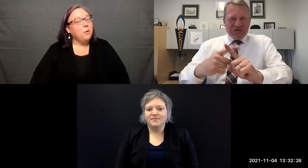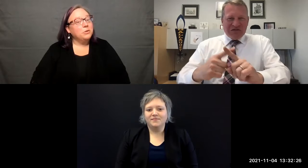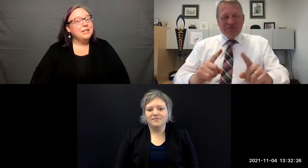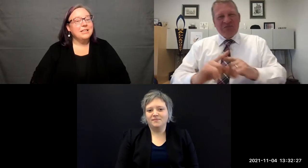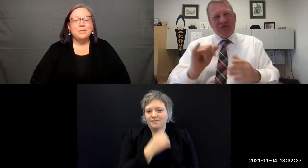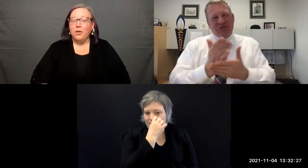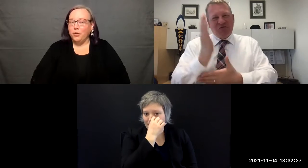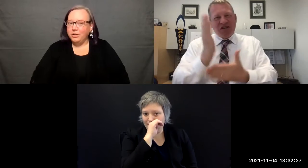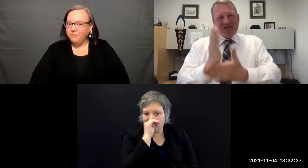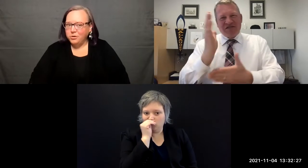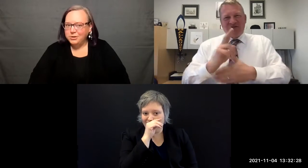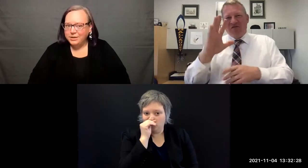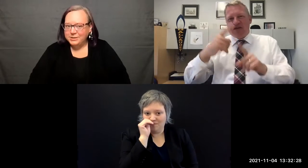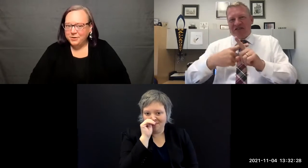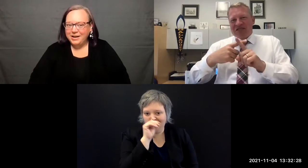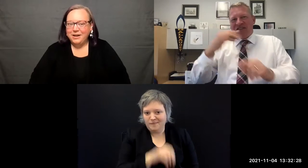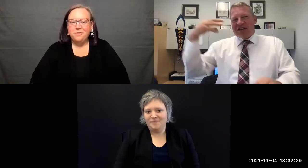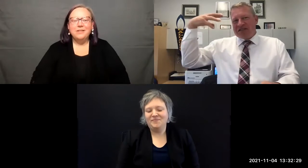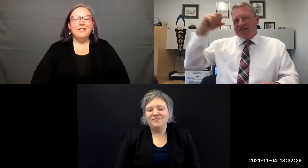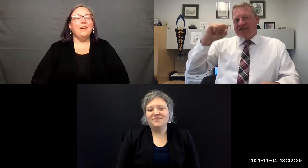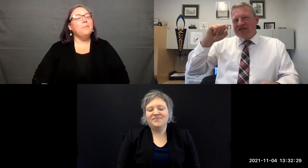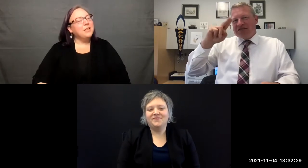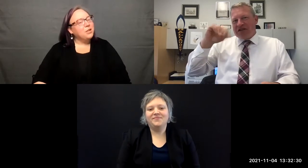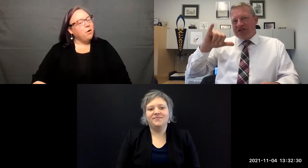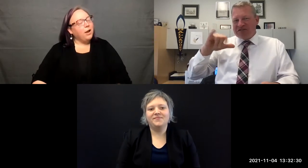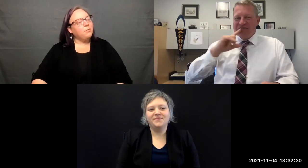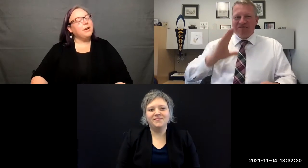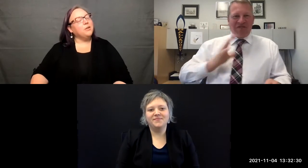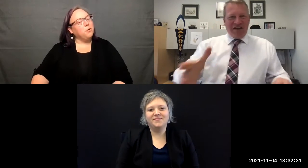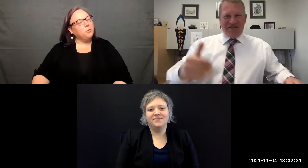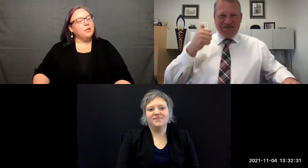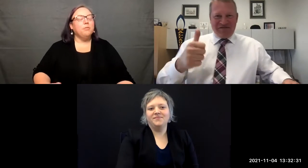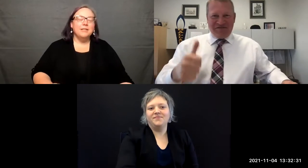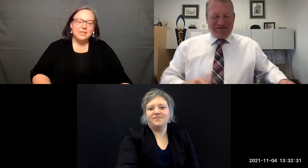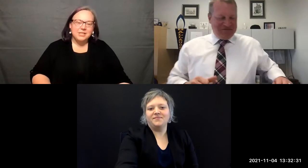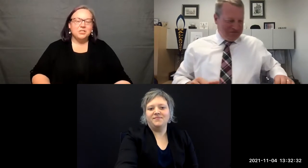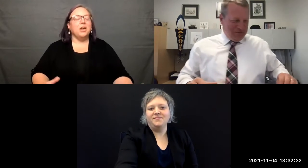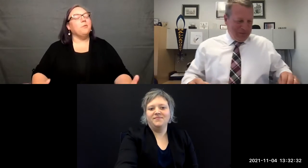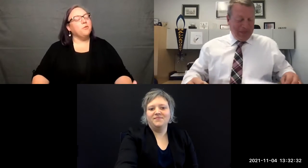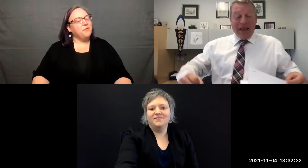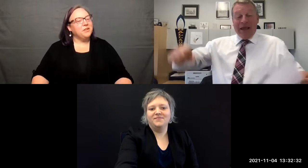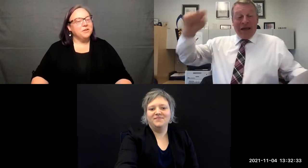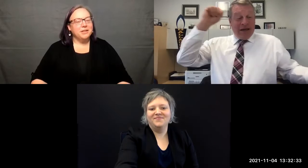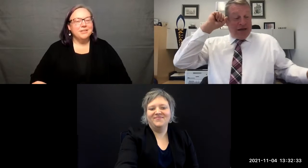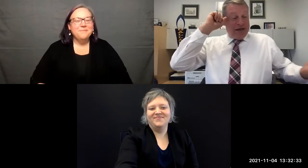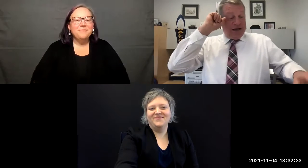I think it's about 34 degrees right now, but that's all right. We got the cold weather plus the sunshine. We're feeling good.